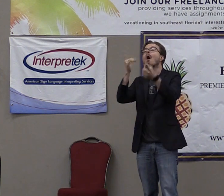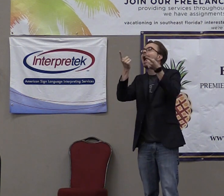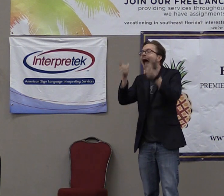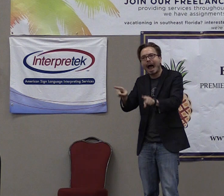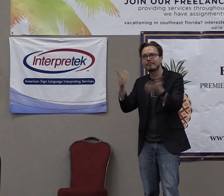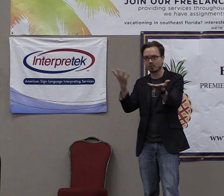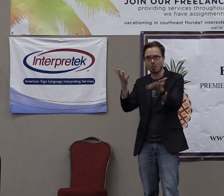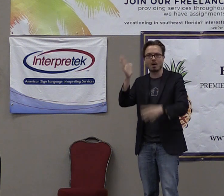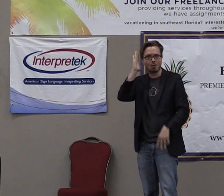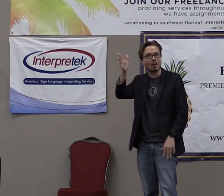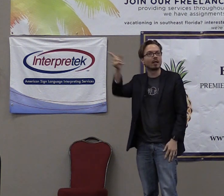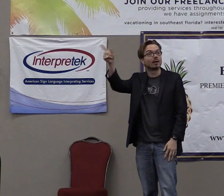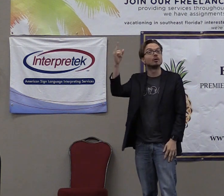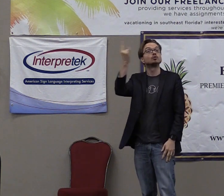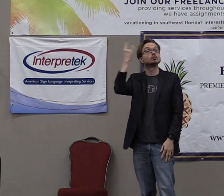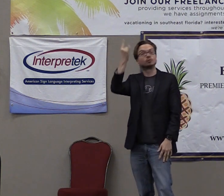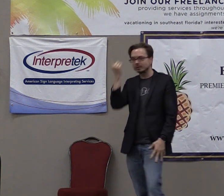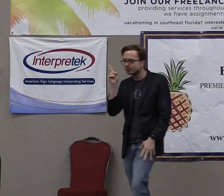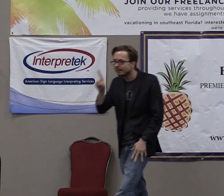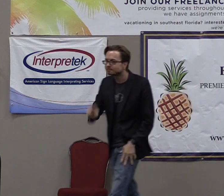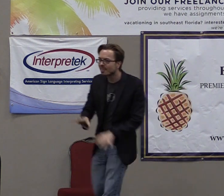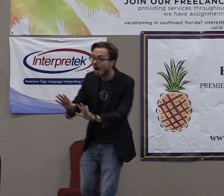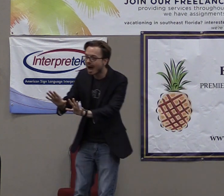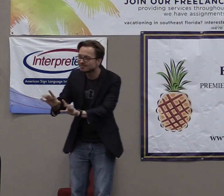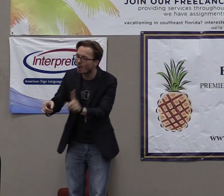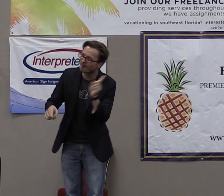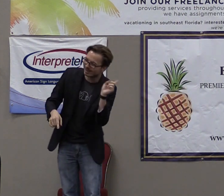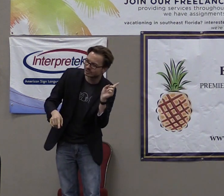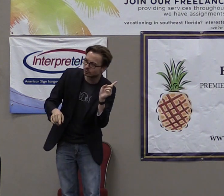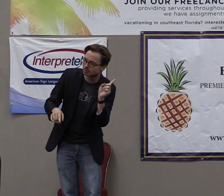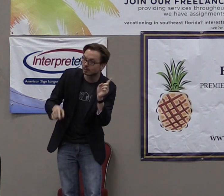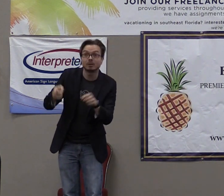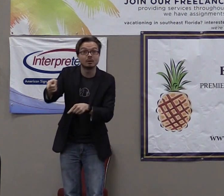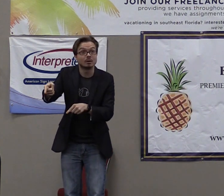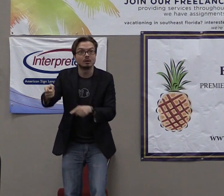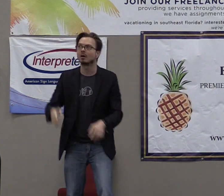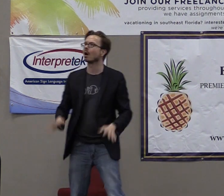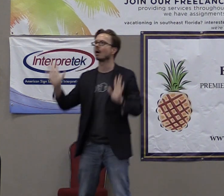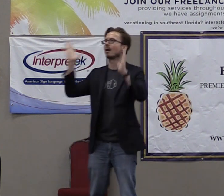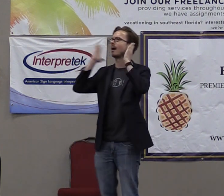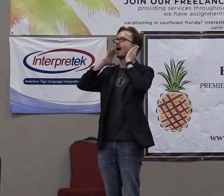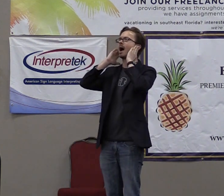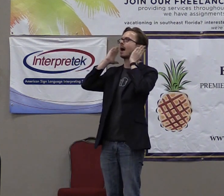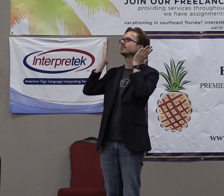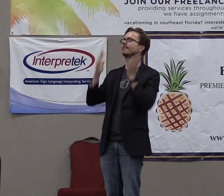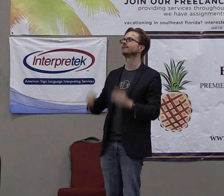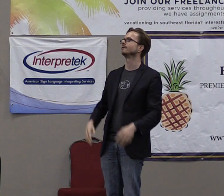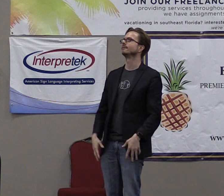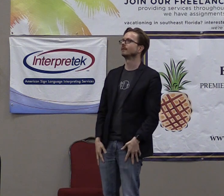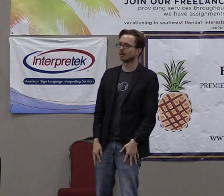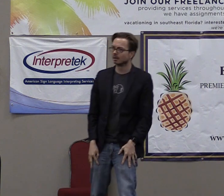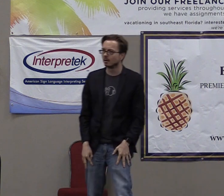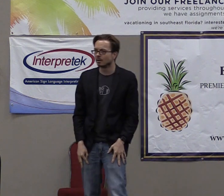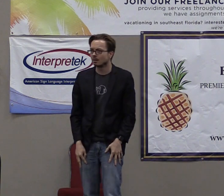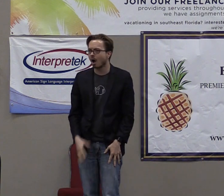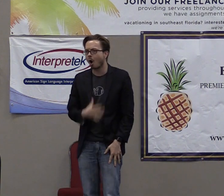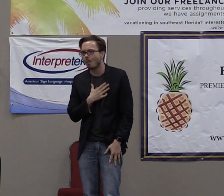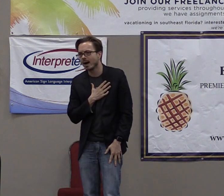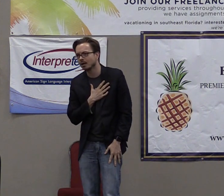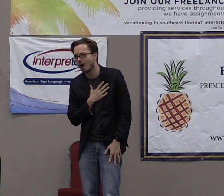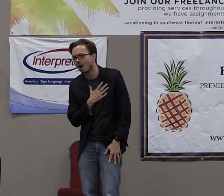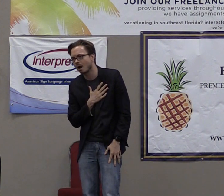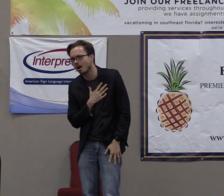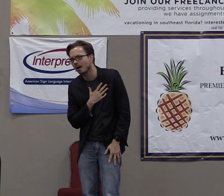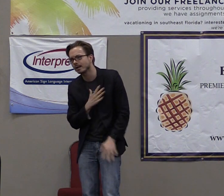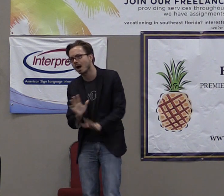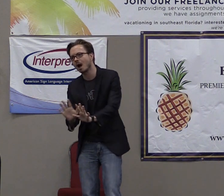no, it will not happen. This is what will happen. The lady will come up and start talking, and I'll do this, I'm deaf.